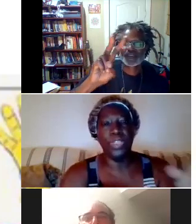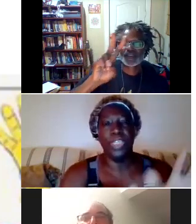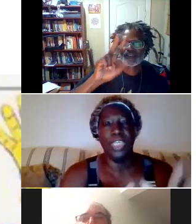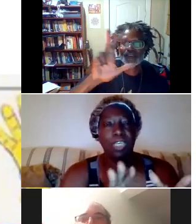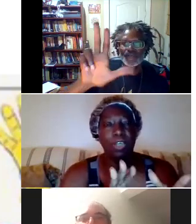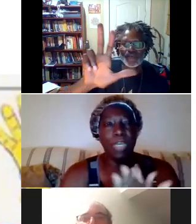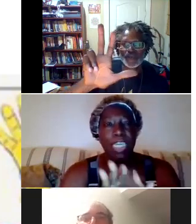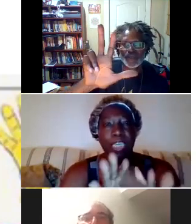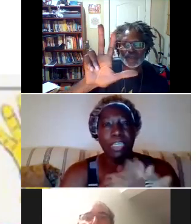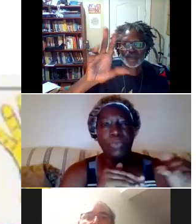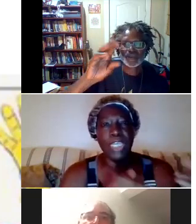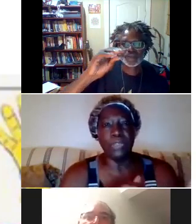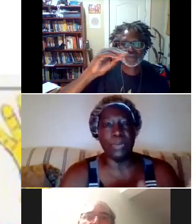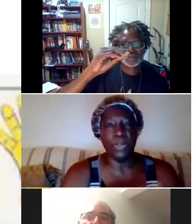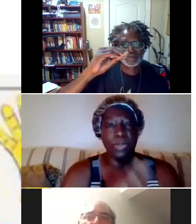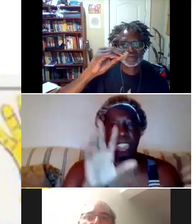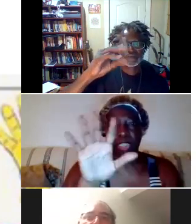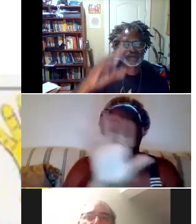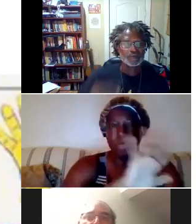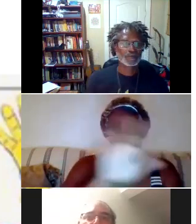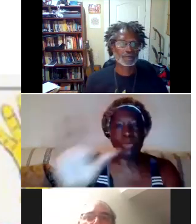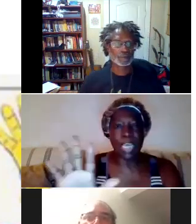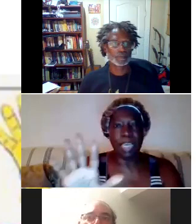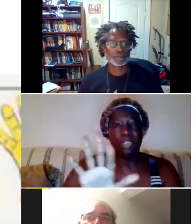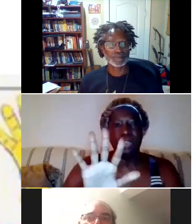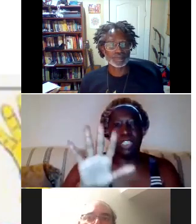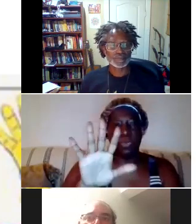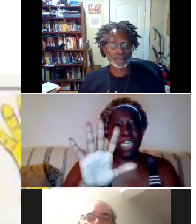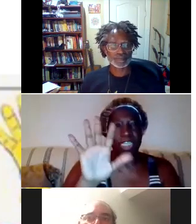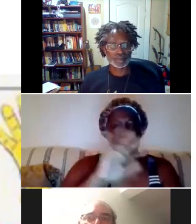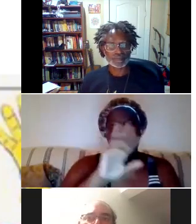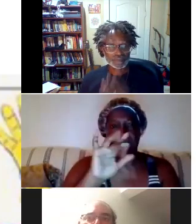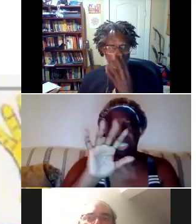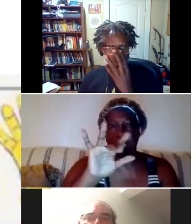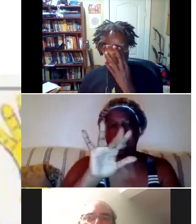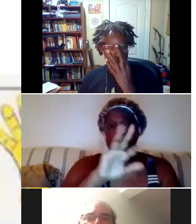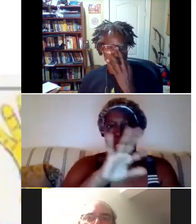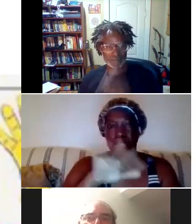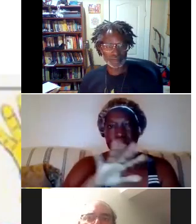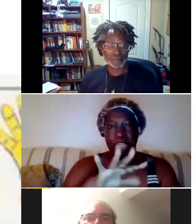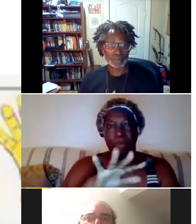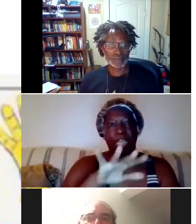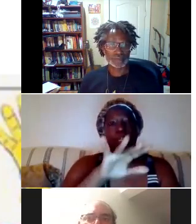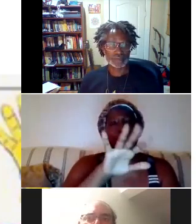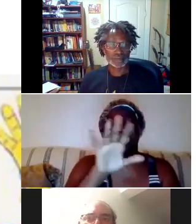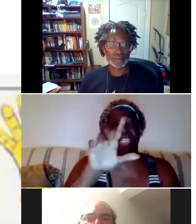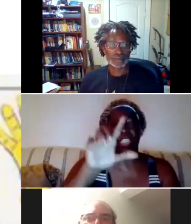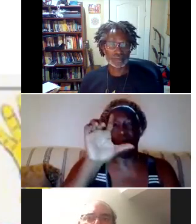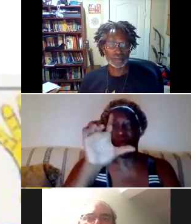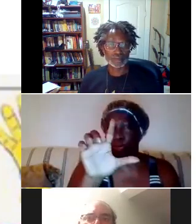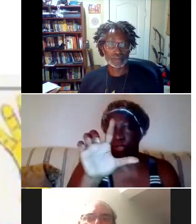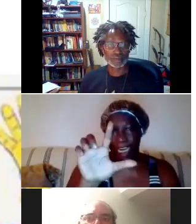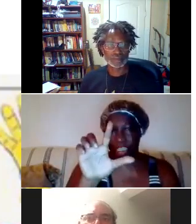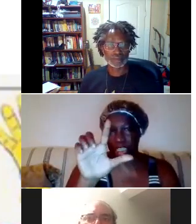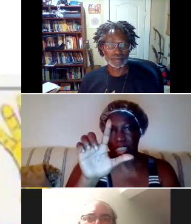so we went through, the reason why I went through the 20s is because those are different. Because